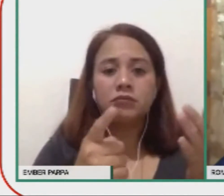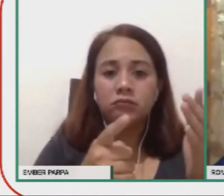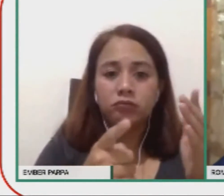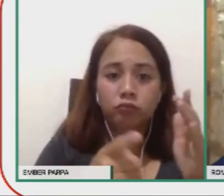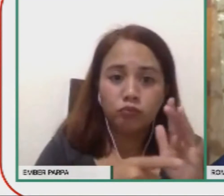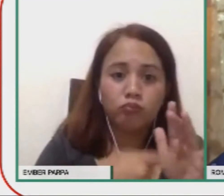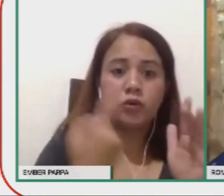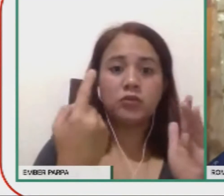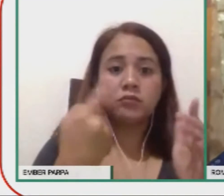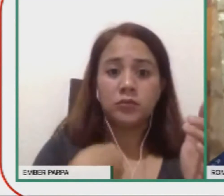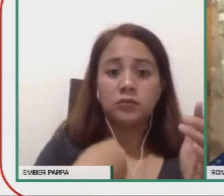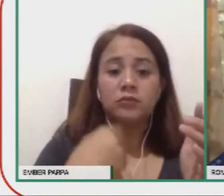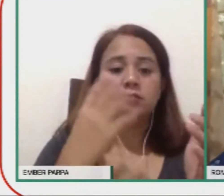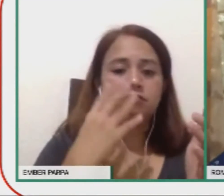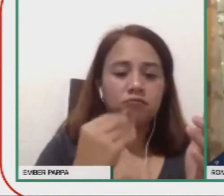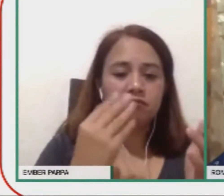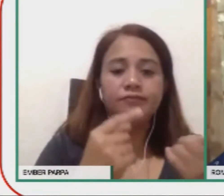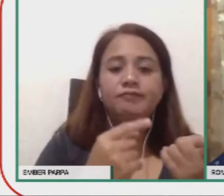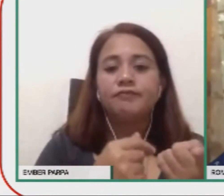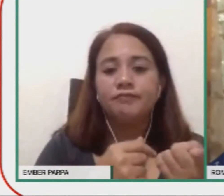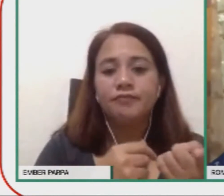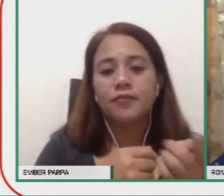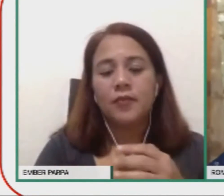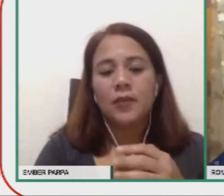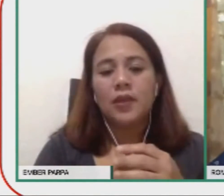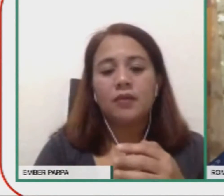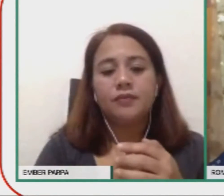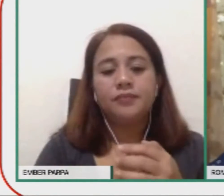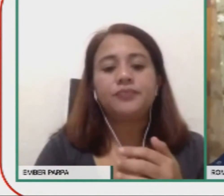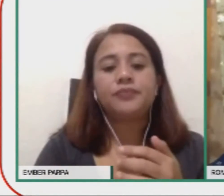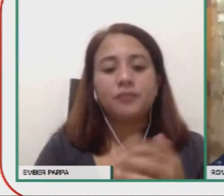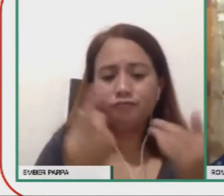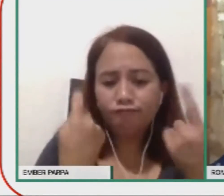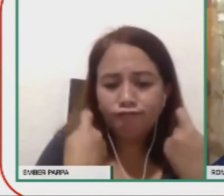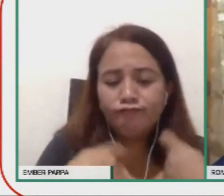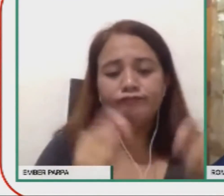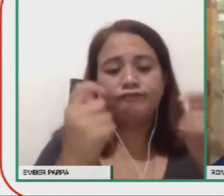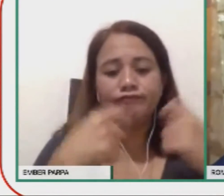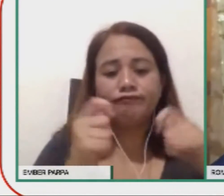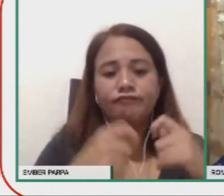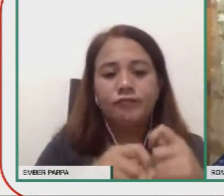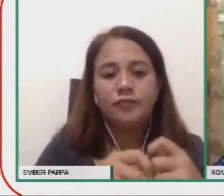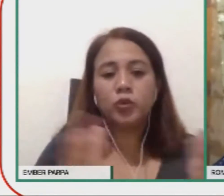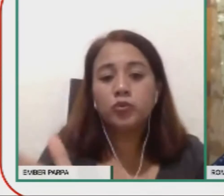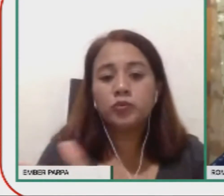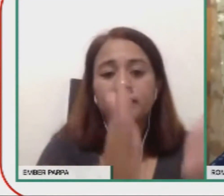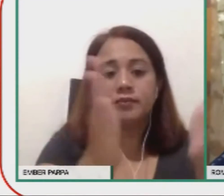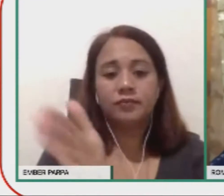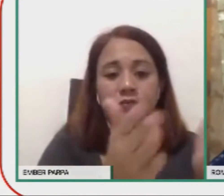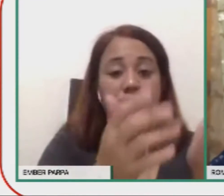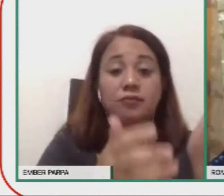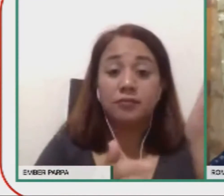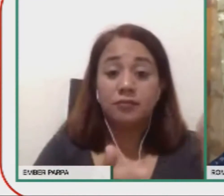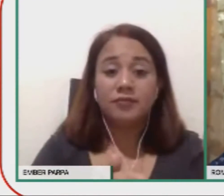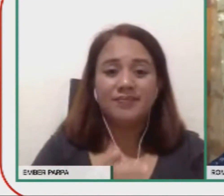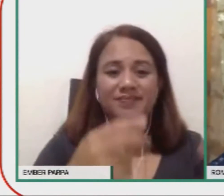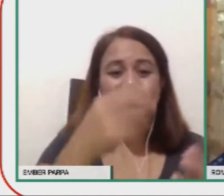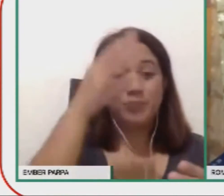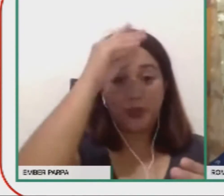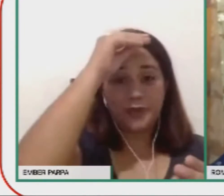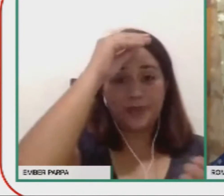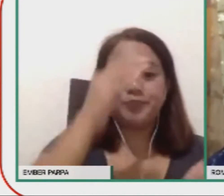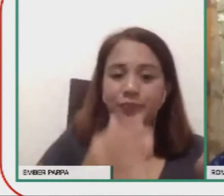when I really tried to motivate him to